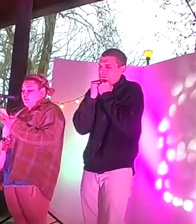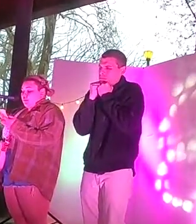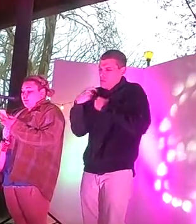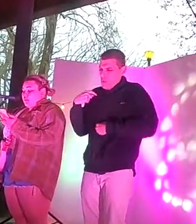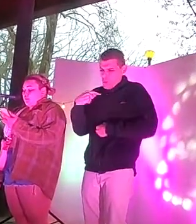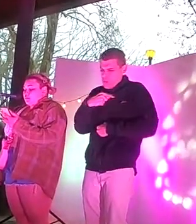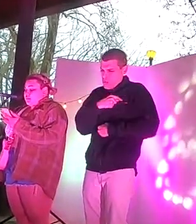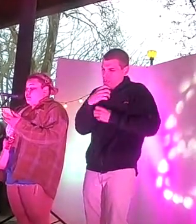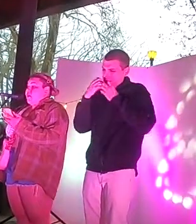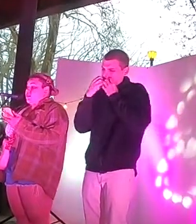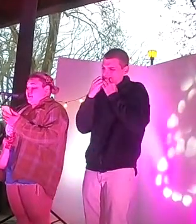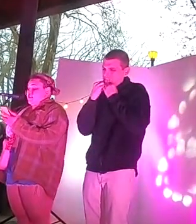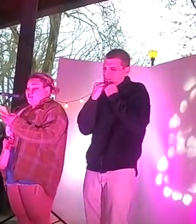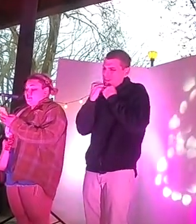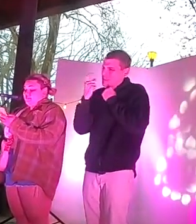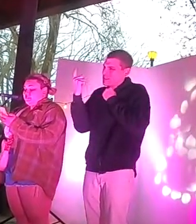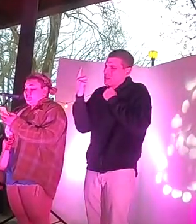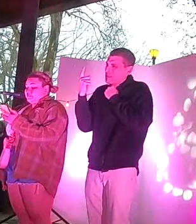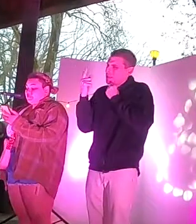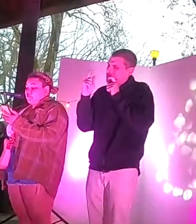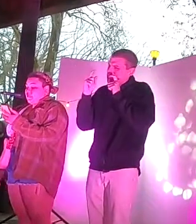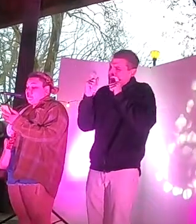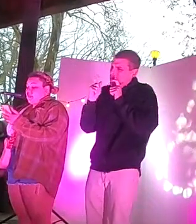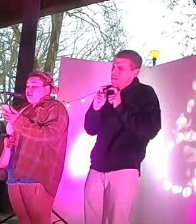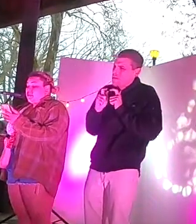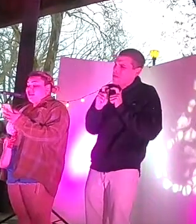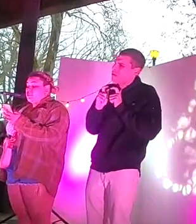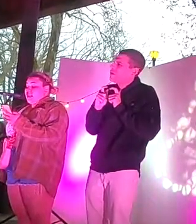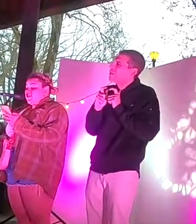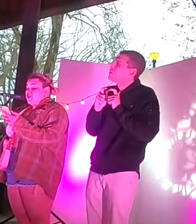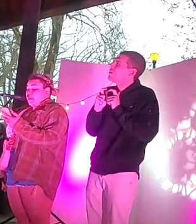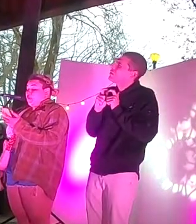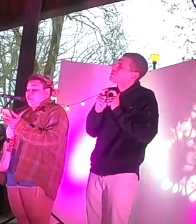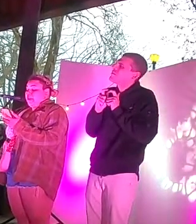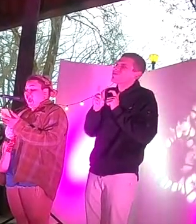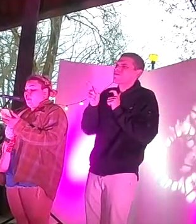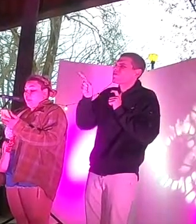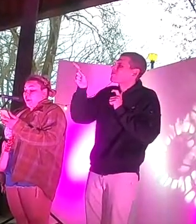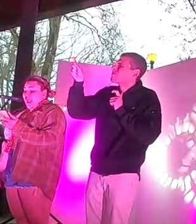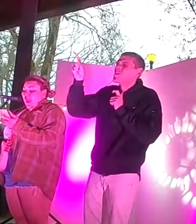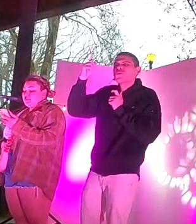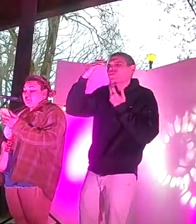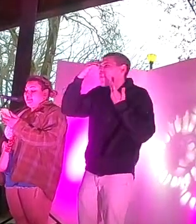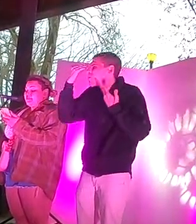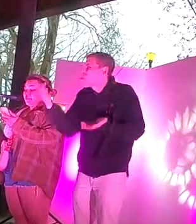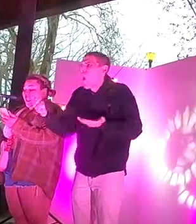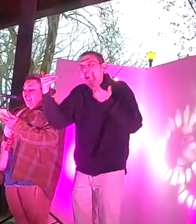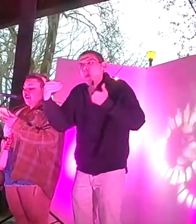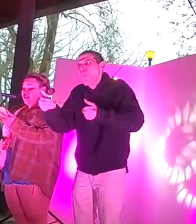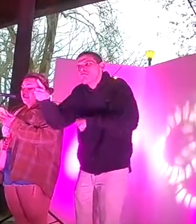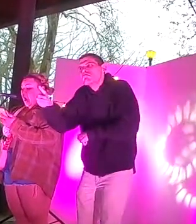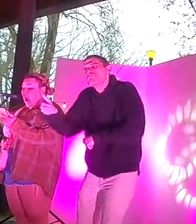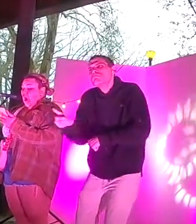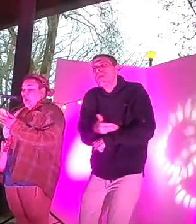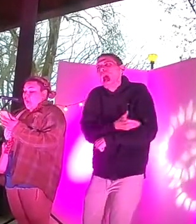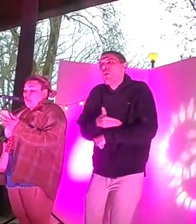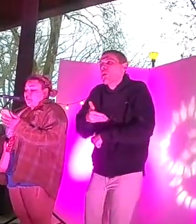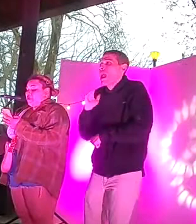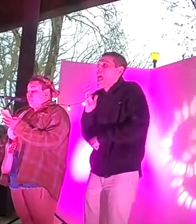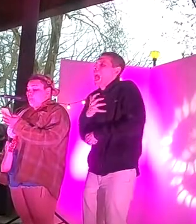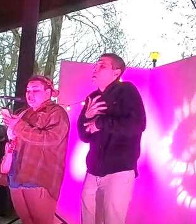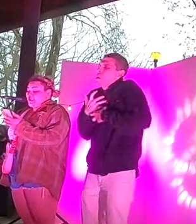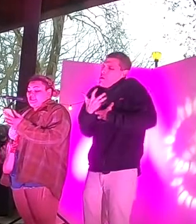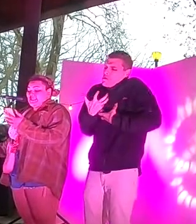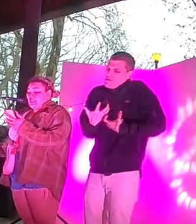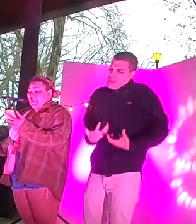so small to them? But they will never know her power, how deep anchors are